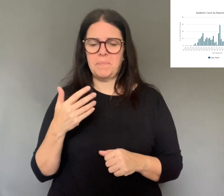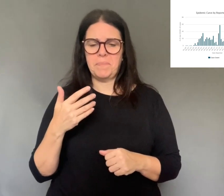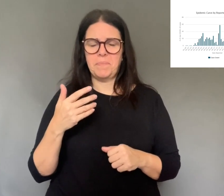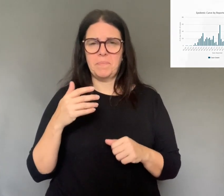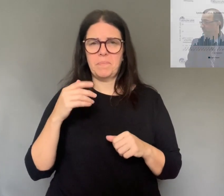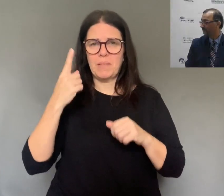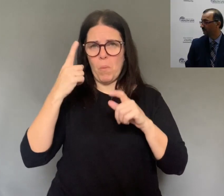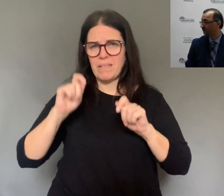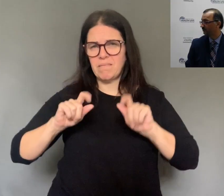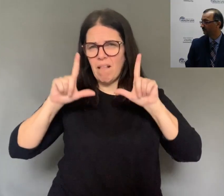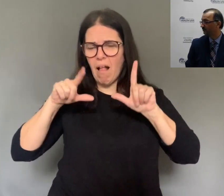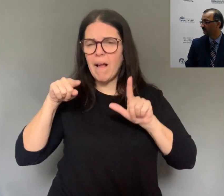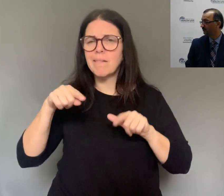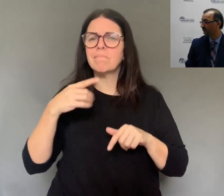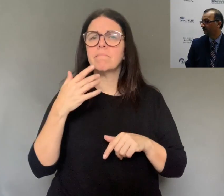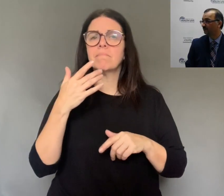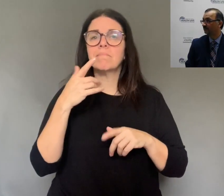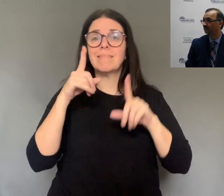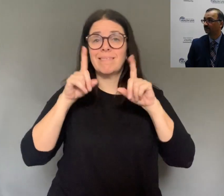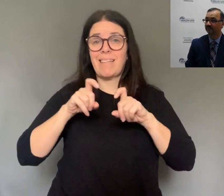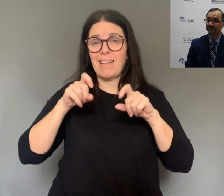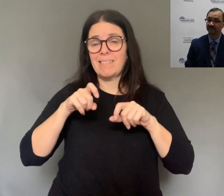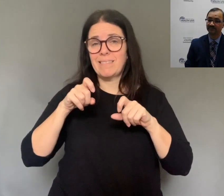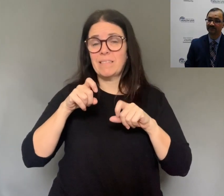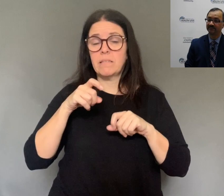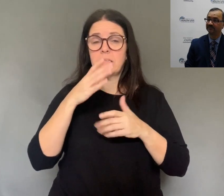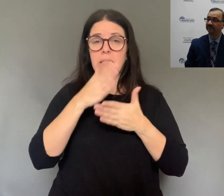Any questions from CTV?